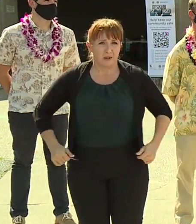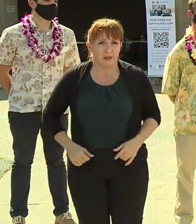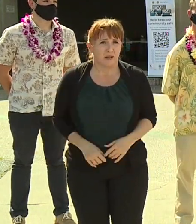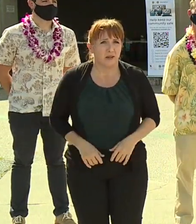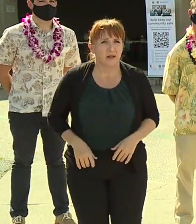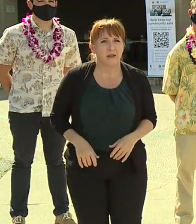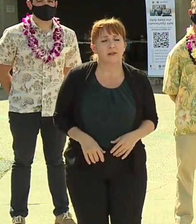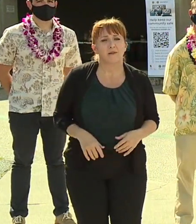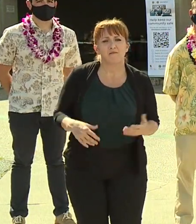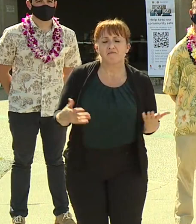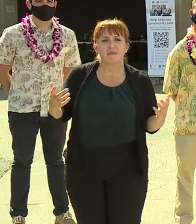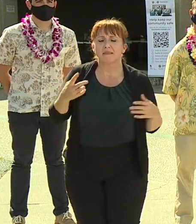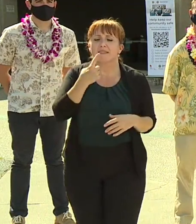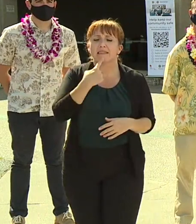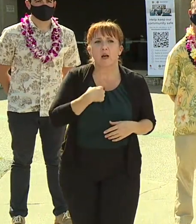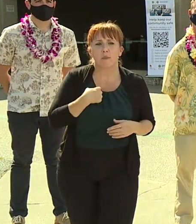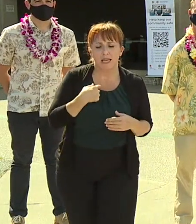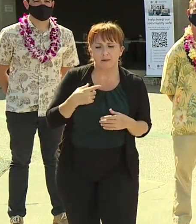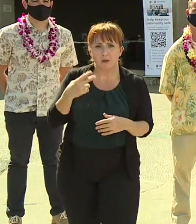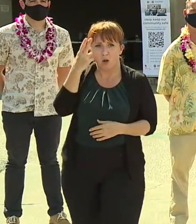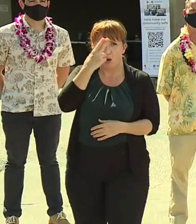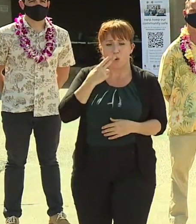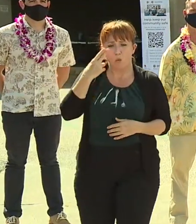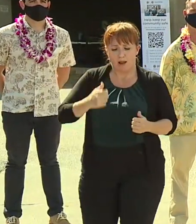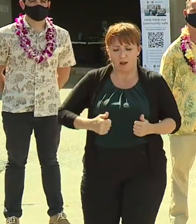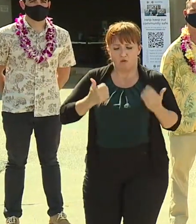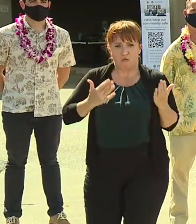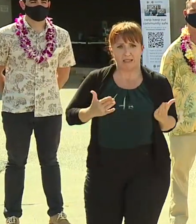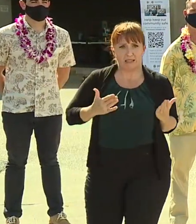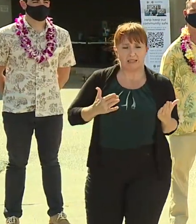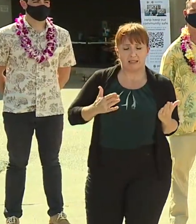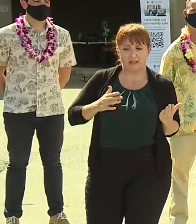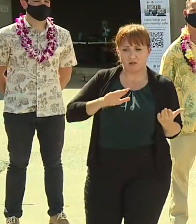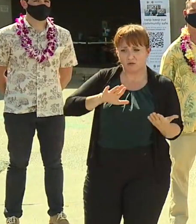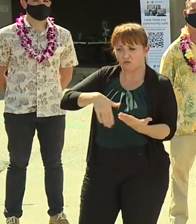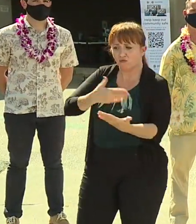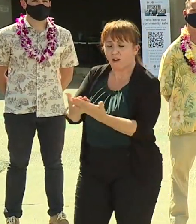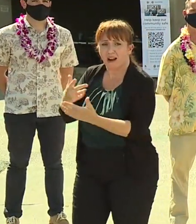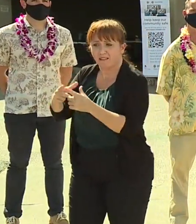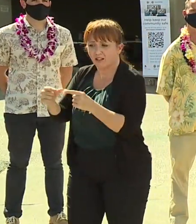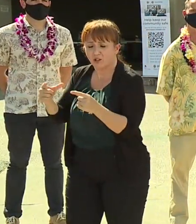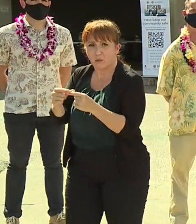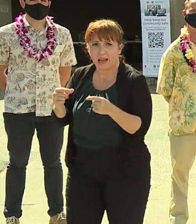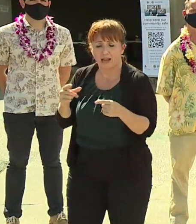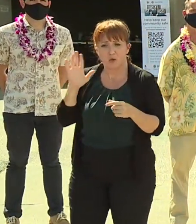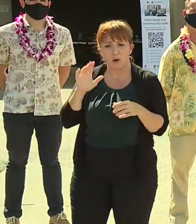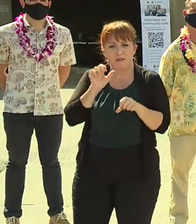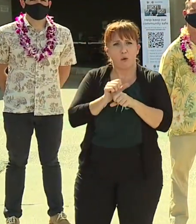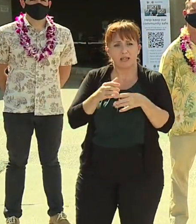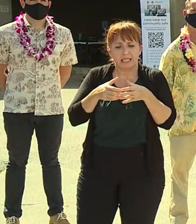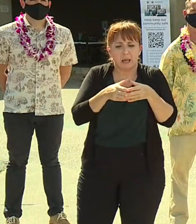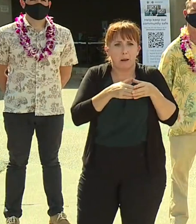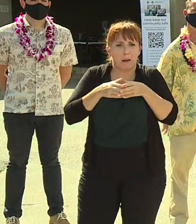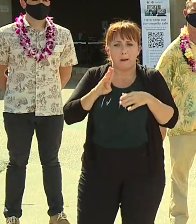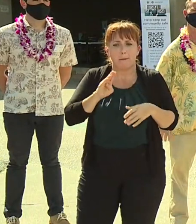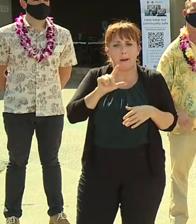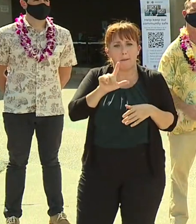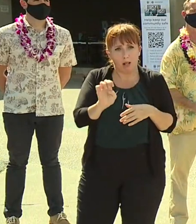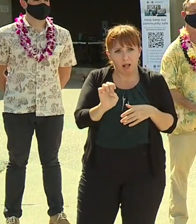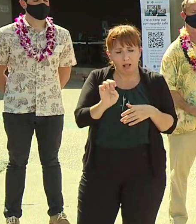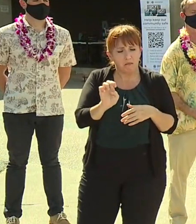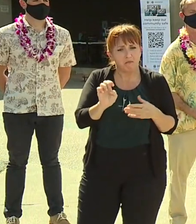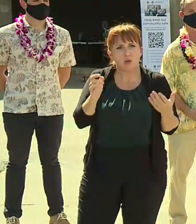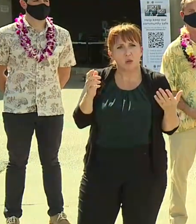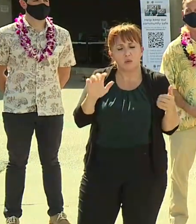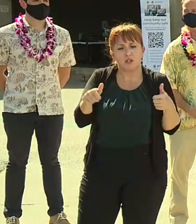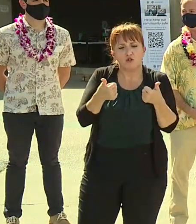So what's the progress on that, getting Hawaii residents into Japan? You're working with the government, but weren't we in their bubble before? I think part